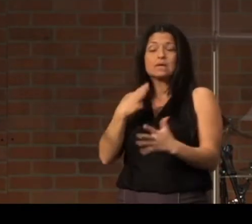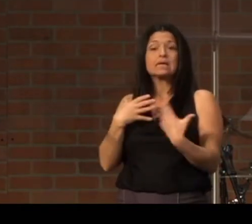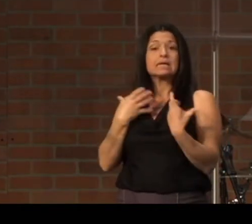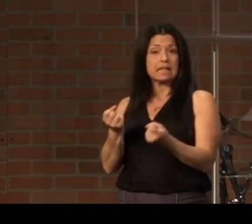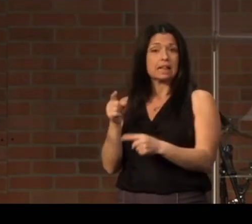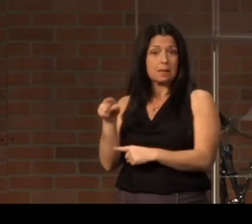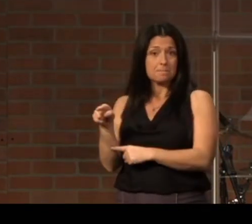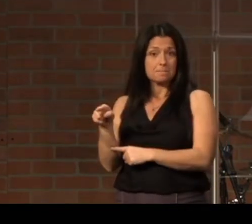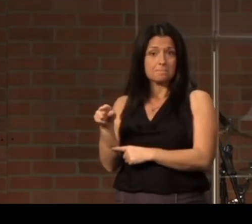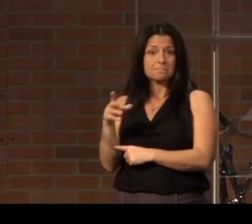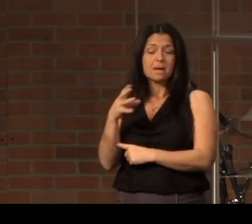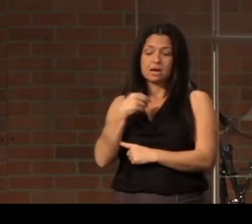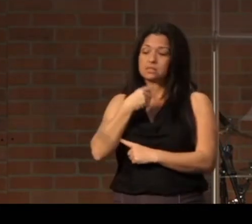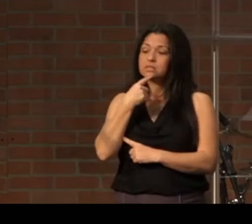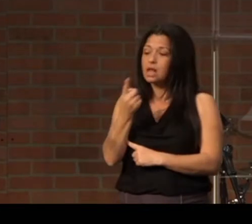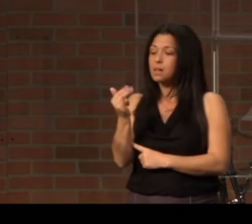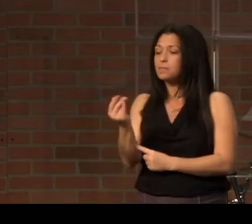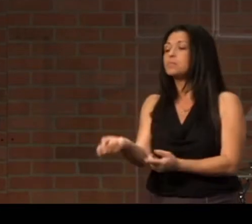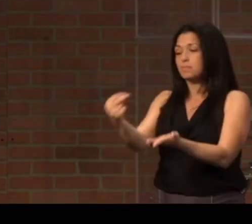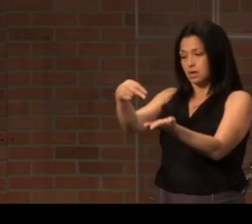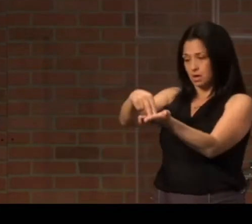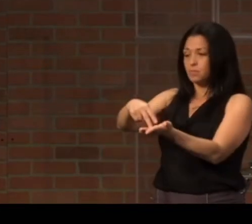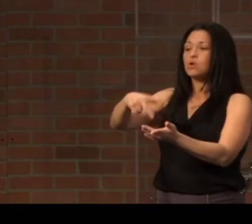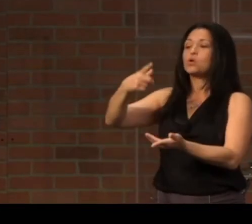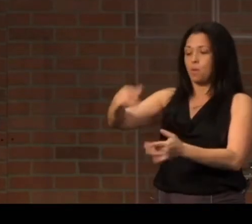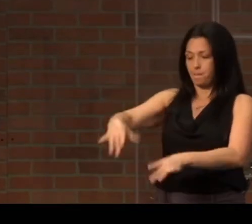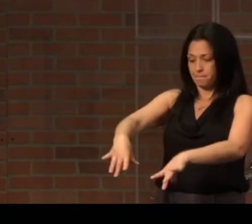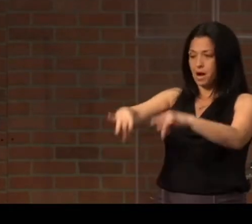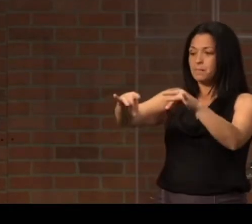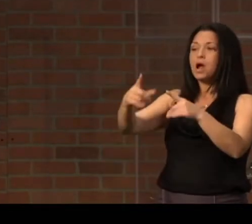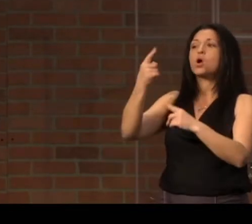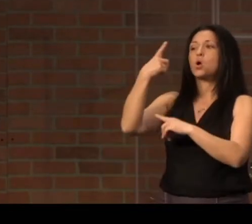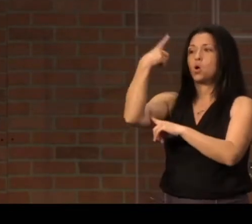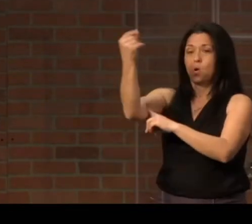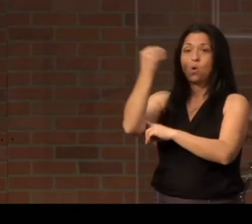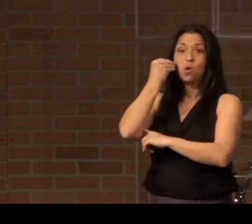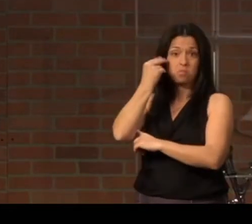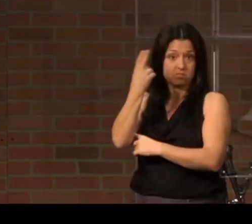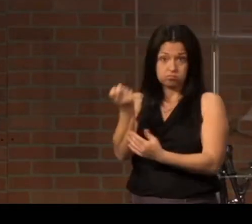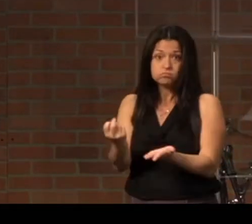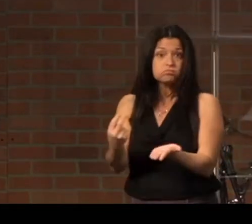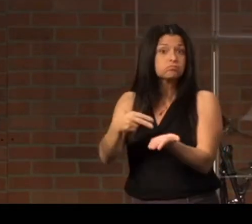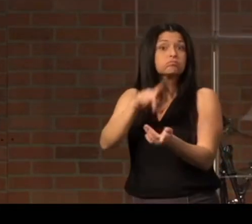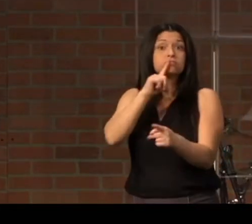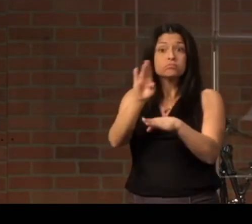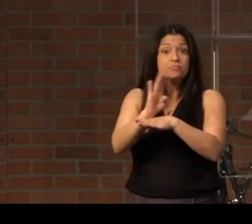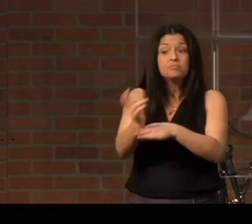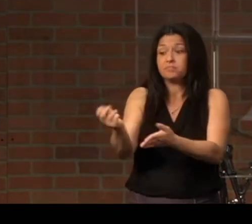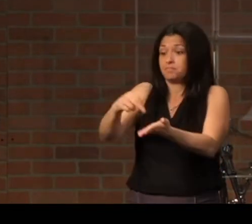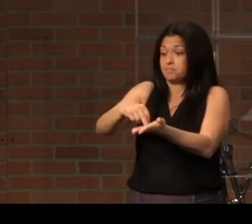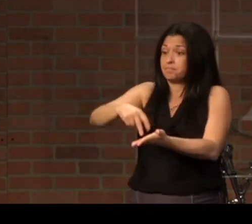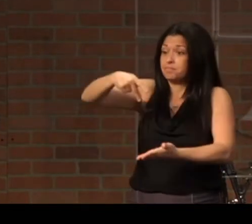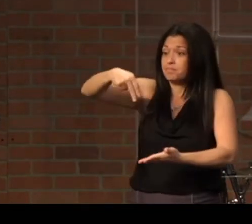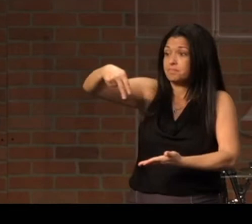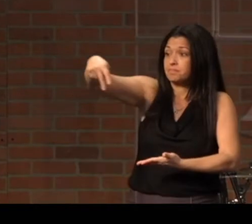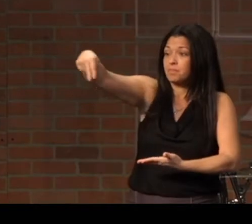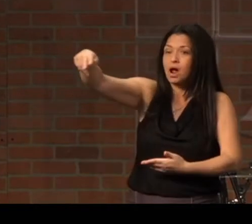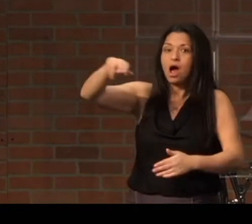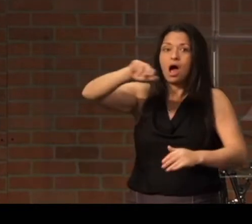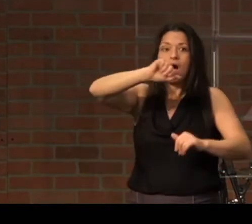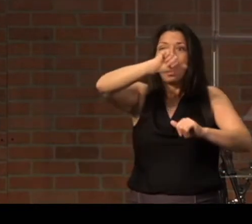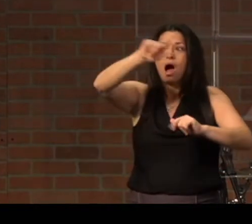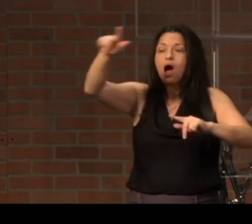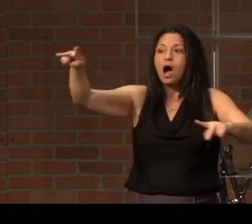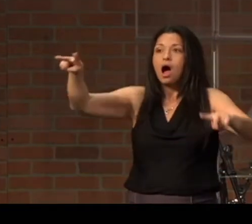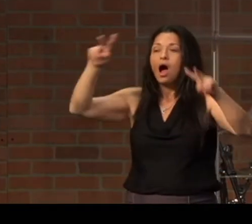paralytic, get up and pick up your pallet and go home. And he got up and immediately picked up the pallet and went out in the sight of everyone. So